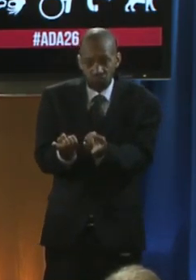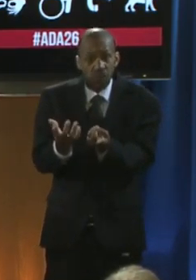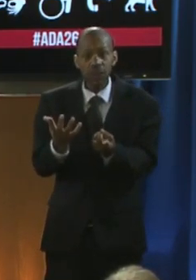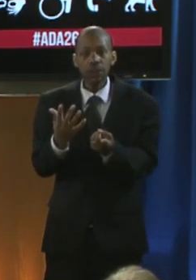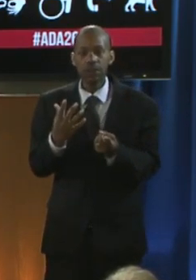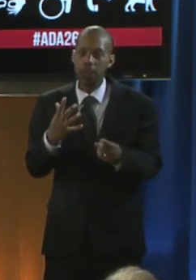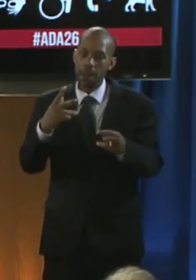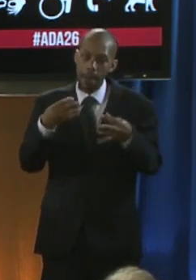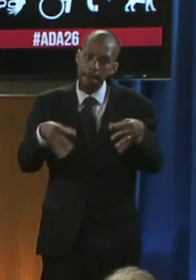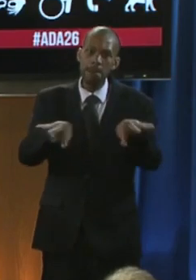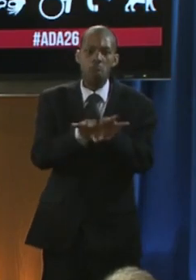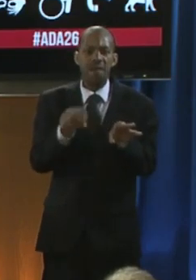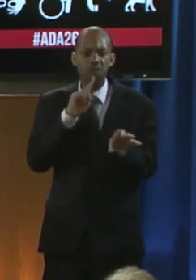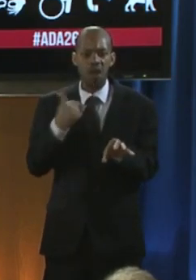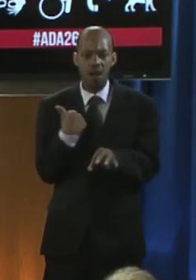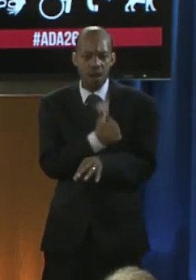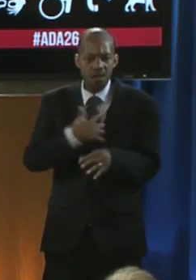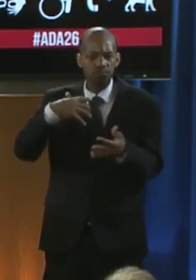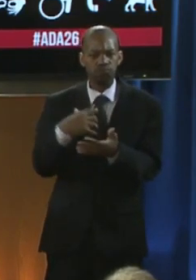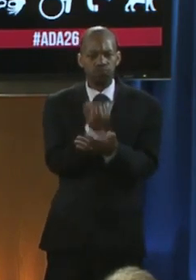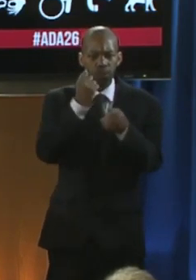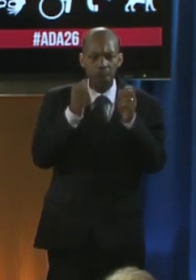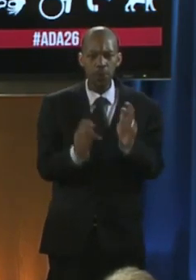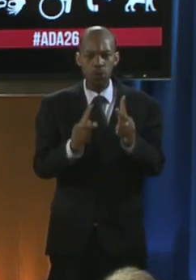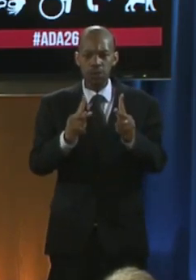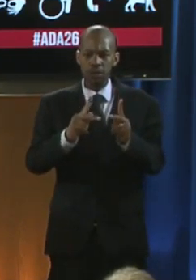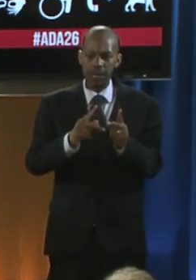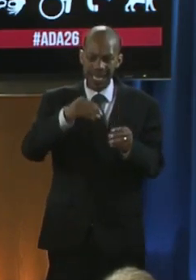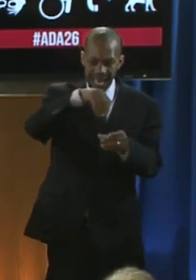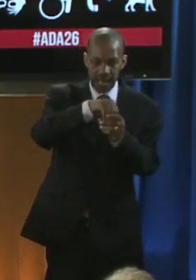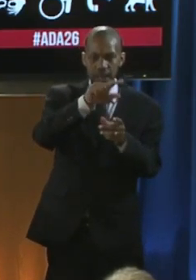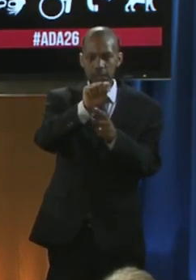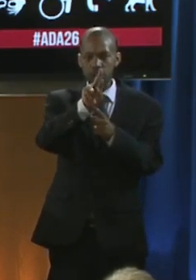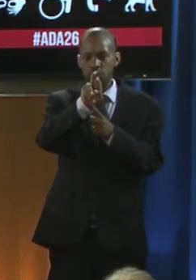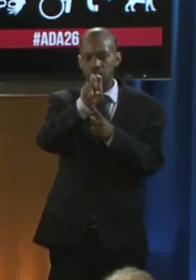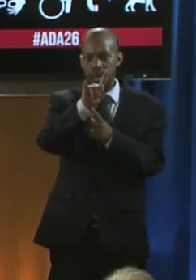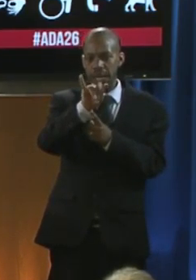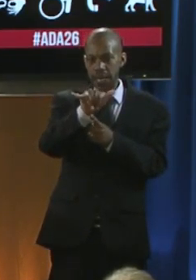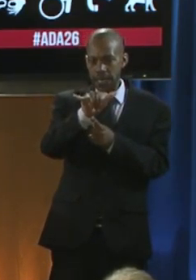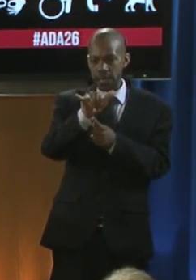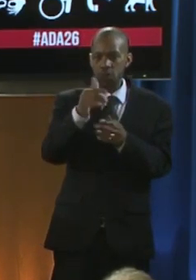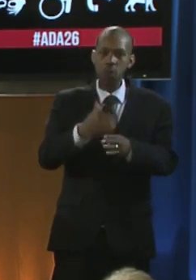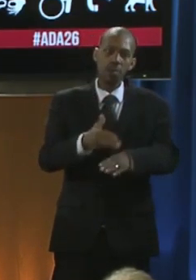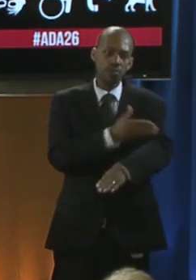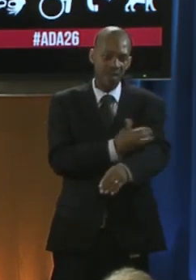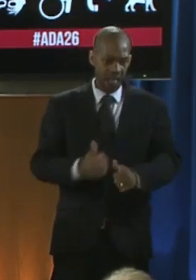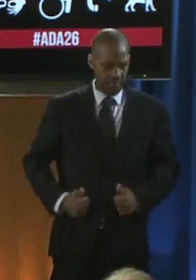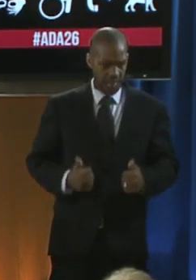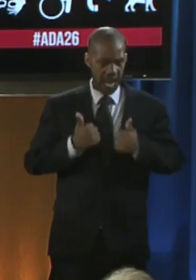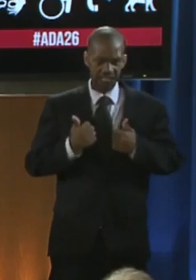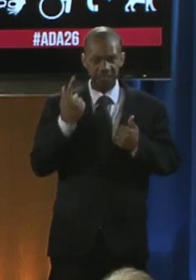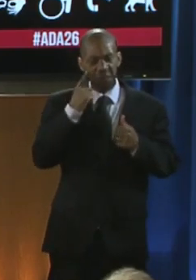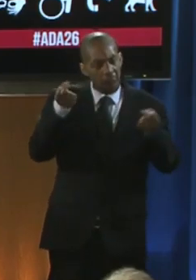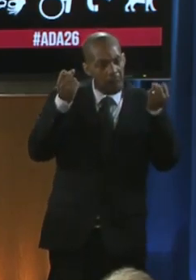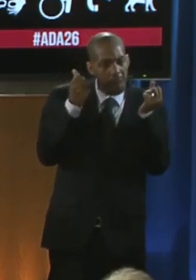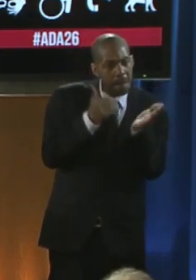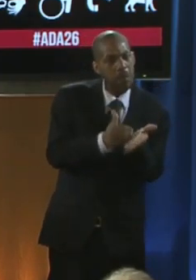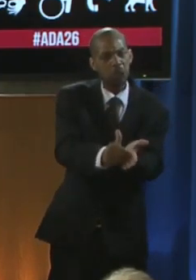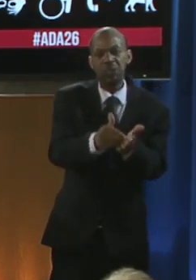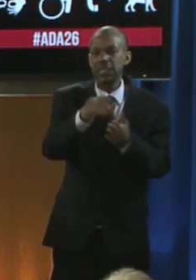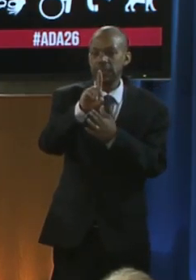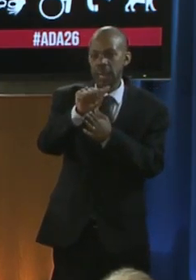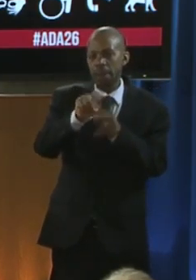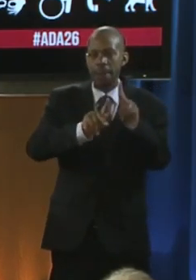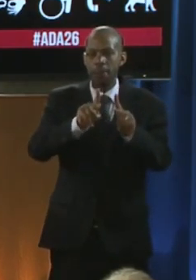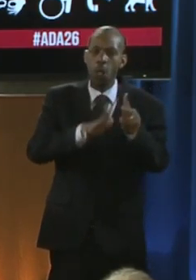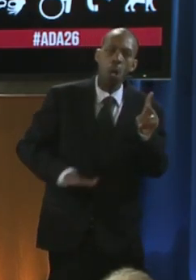to seize the opportunities presented by the treaty to improve the lives of the millions of disabled people around